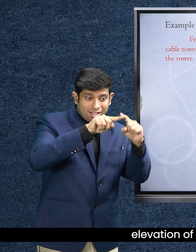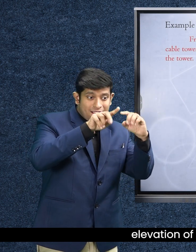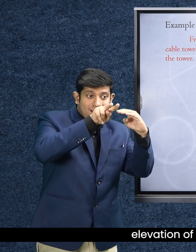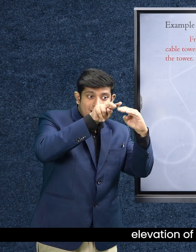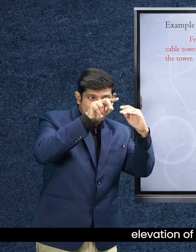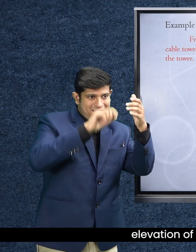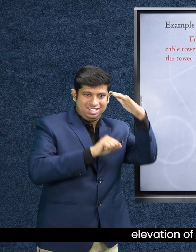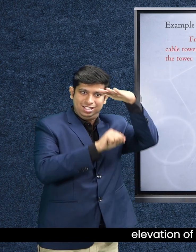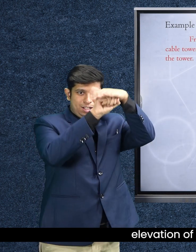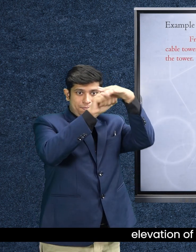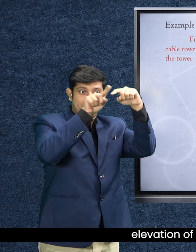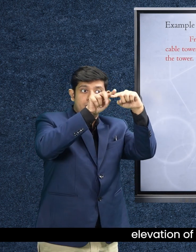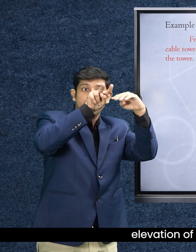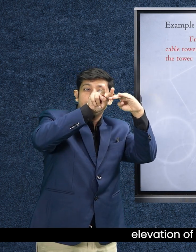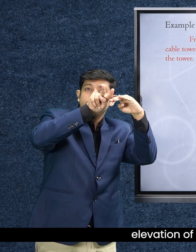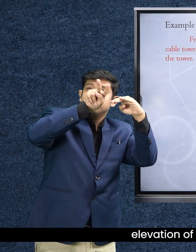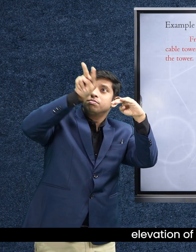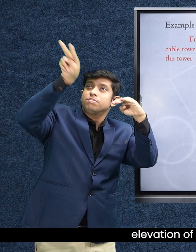of the top of a cable tower is 60 degrees